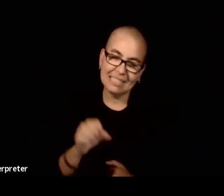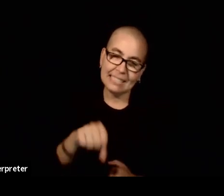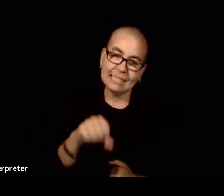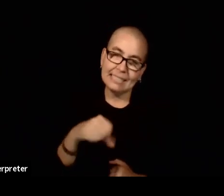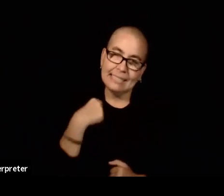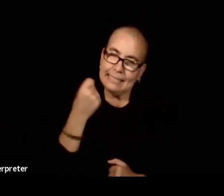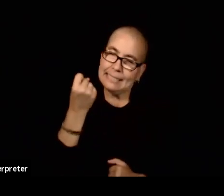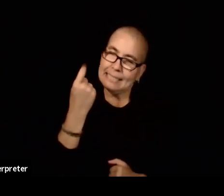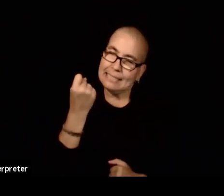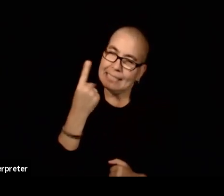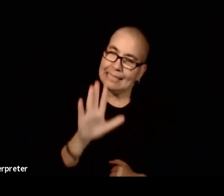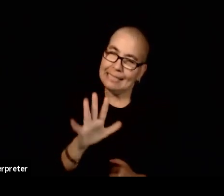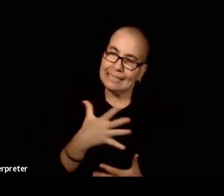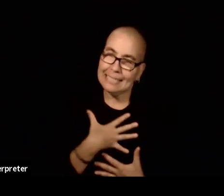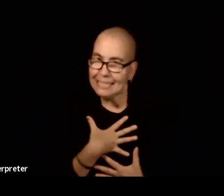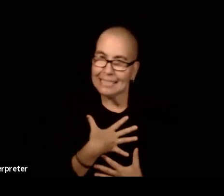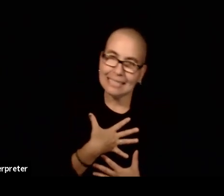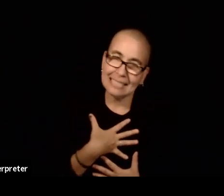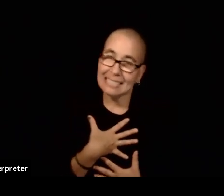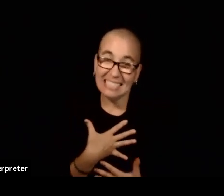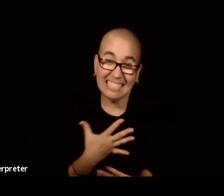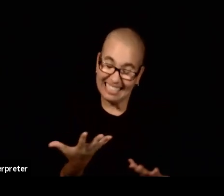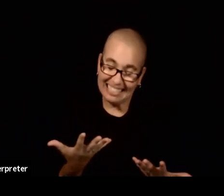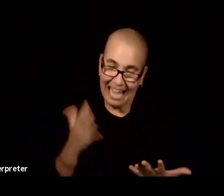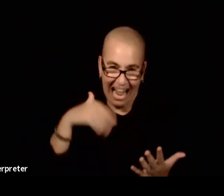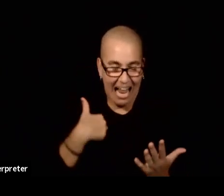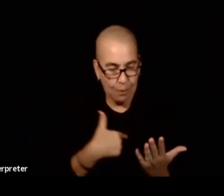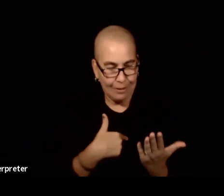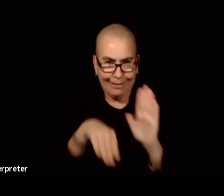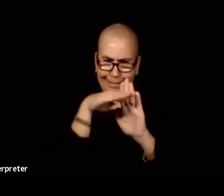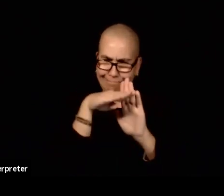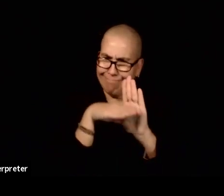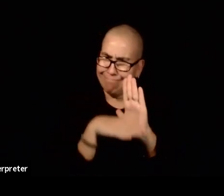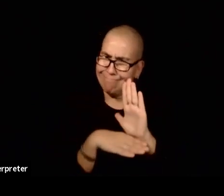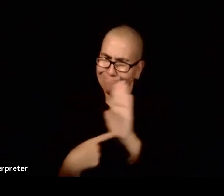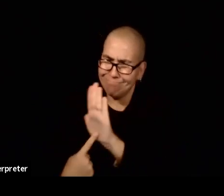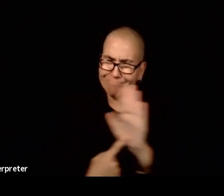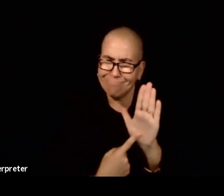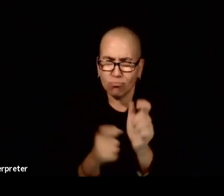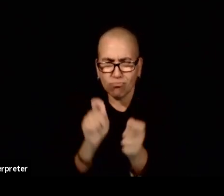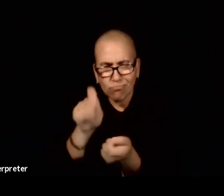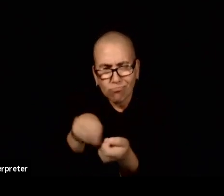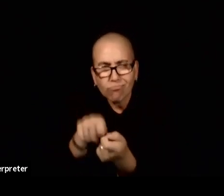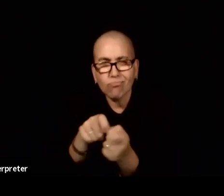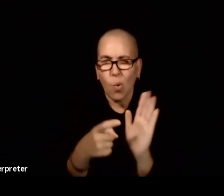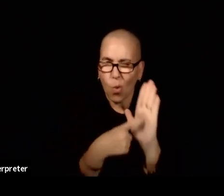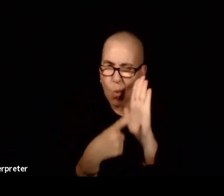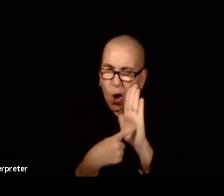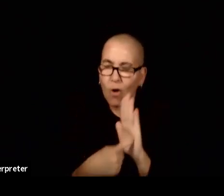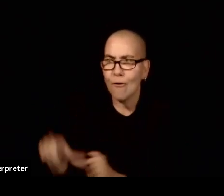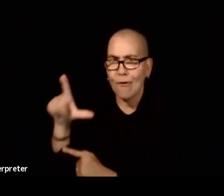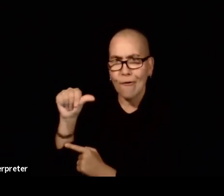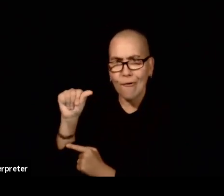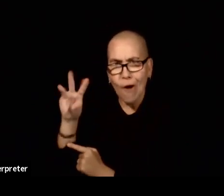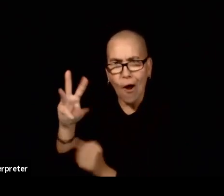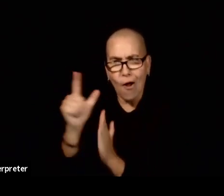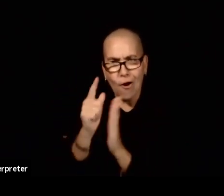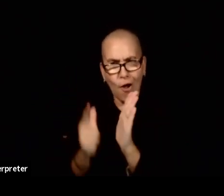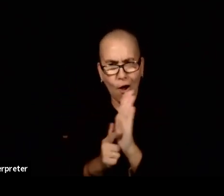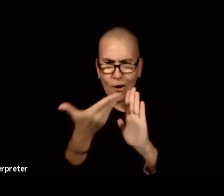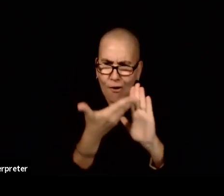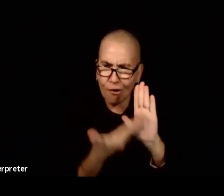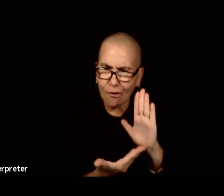requirements have the force of law, and it spells out what the enforcement authority is, both through